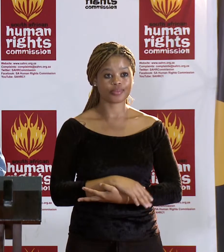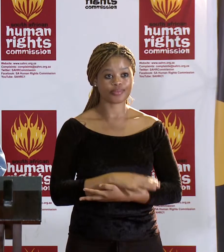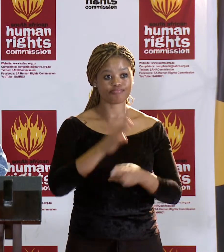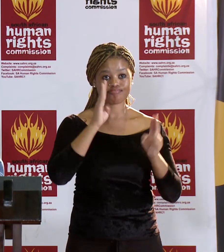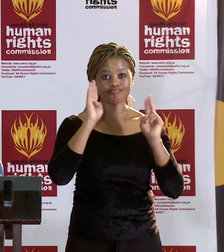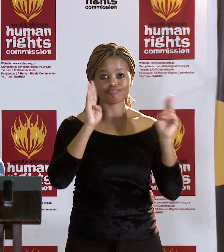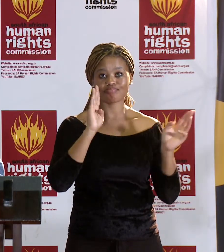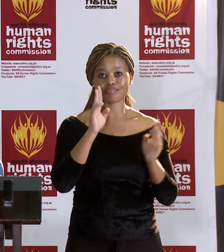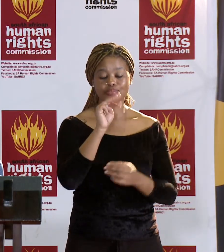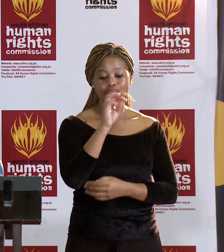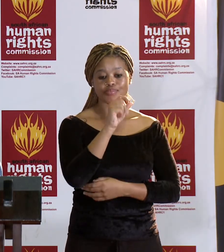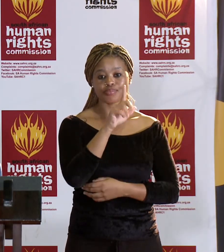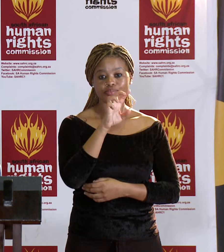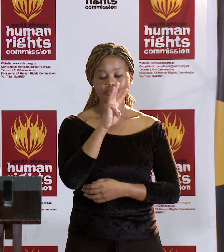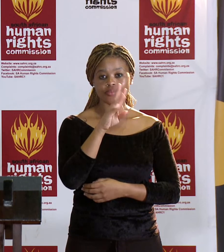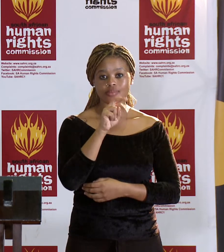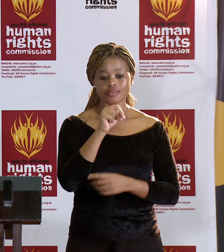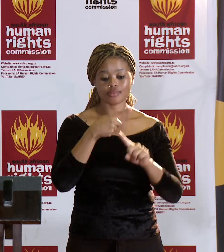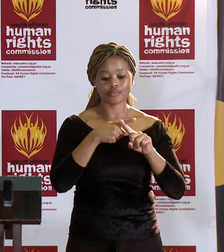Molweni,